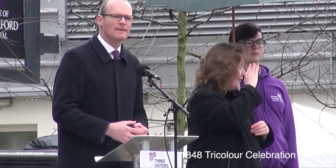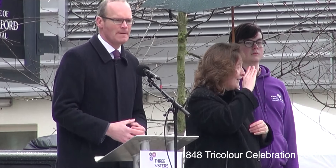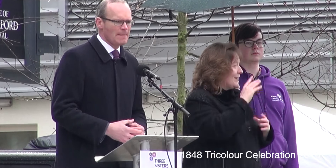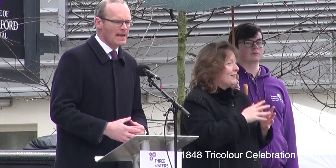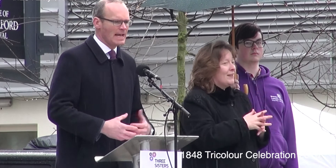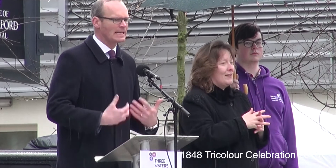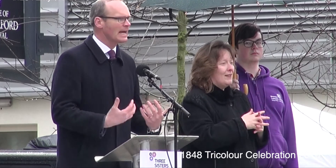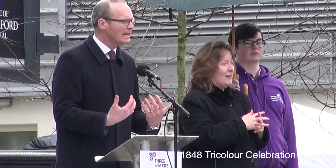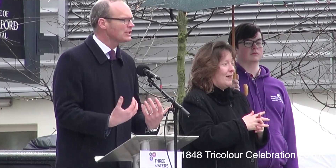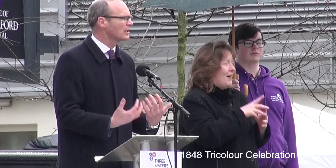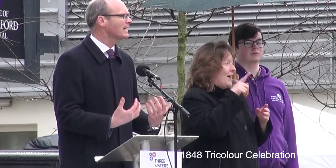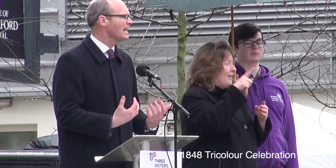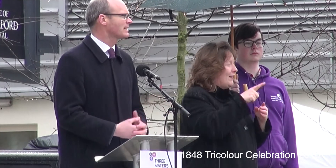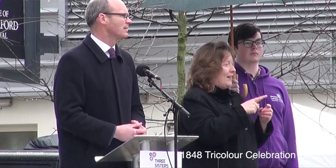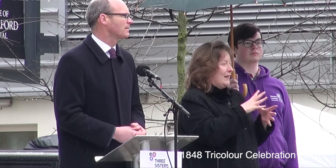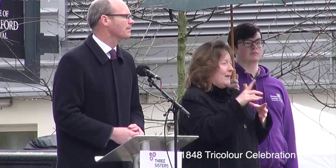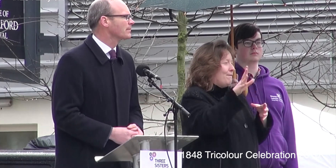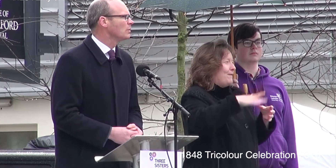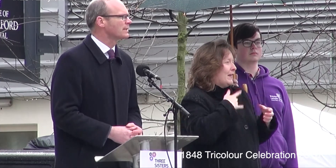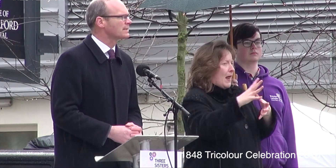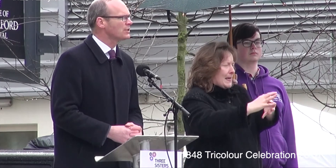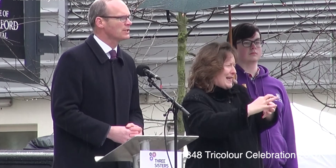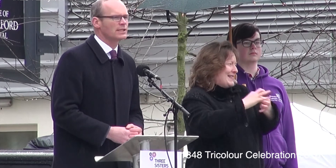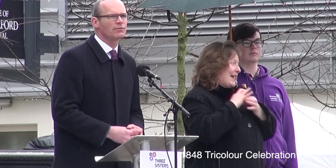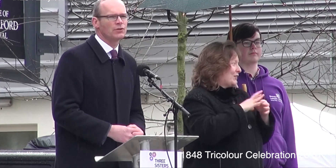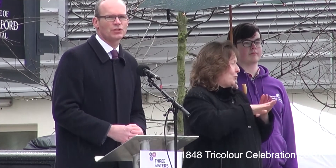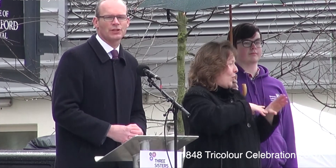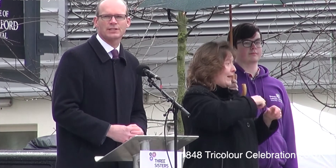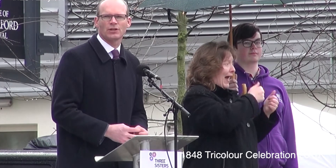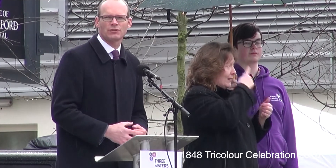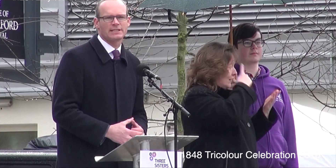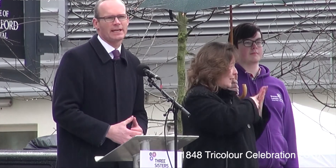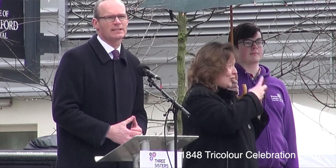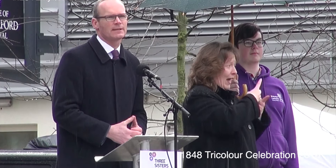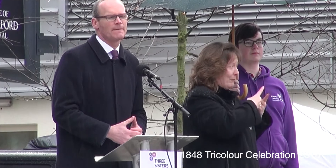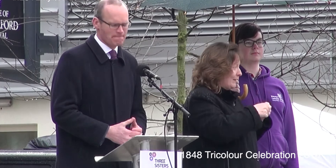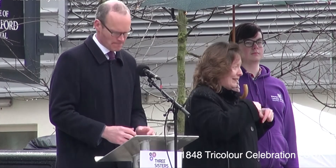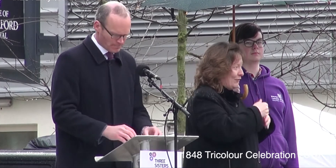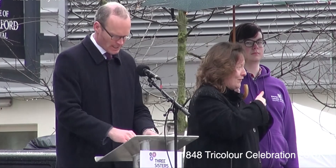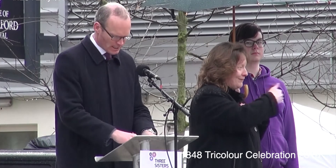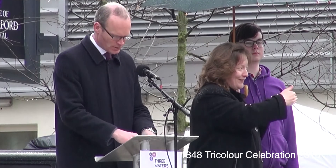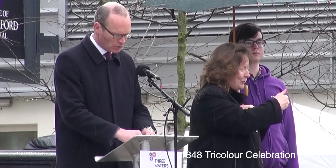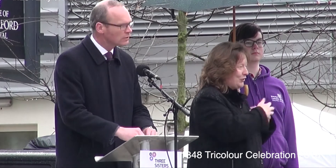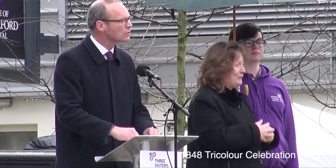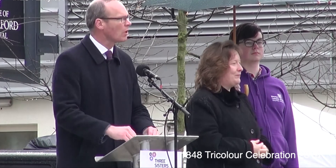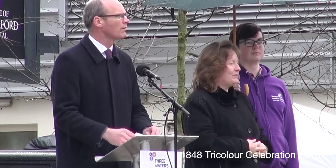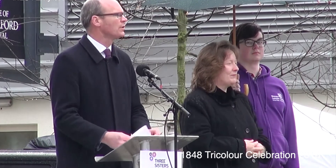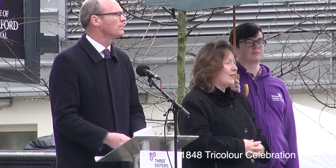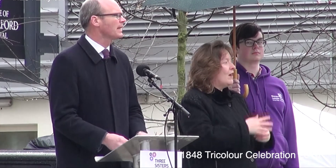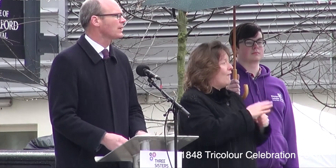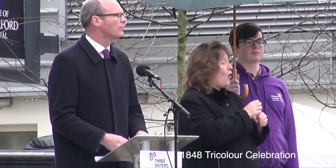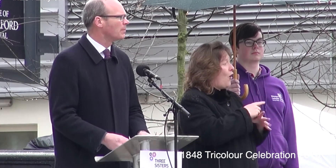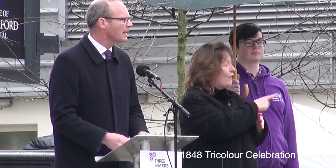hugely engaged and connected with the decisions and the future that this country takes. So to all